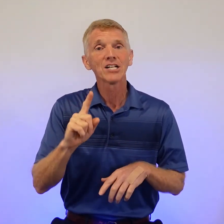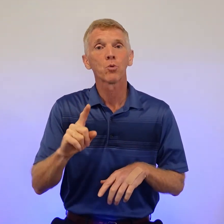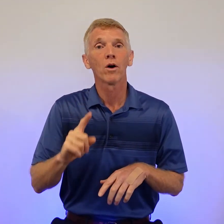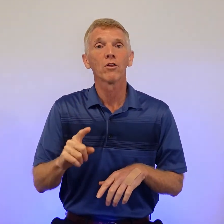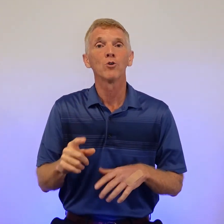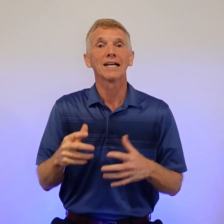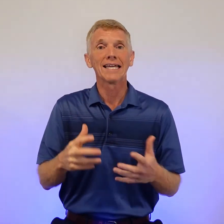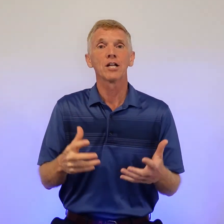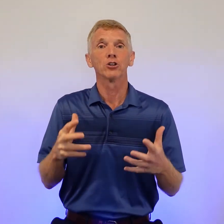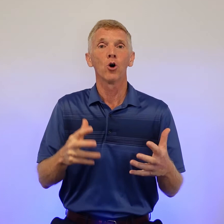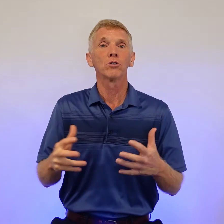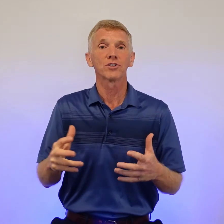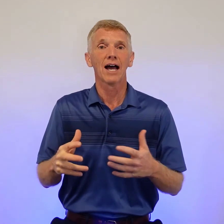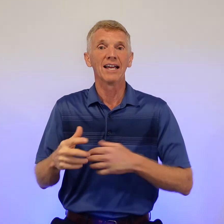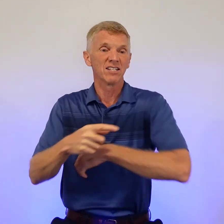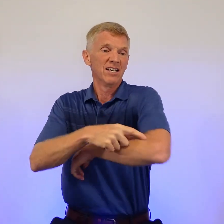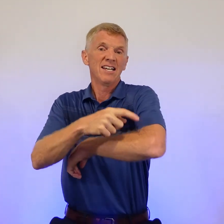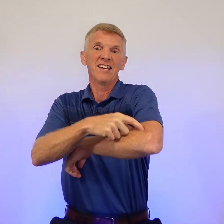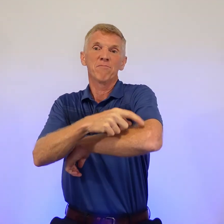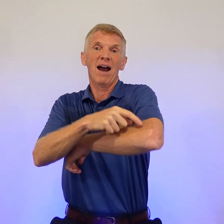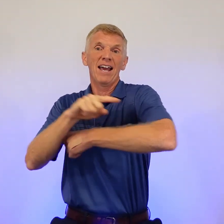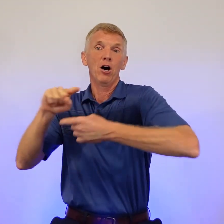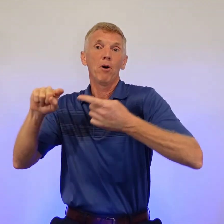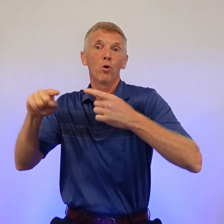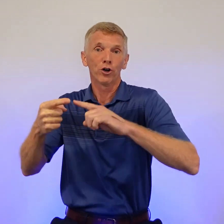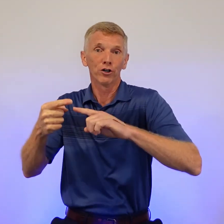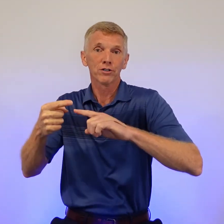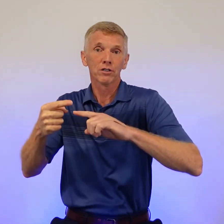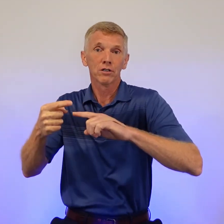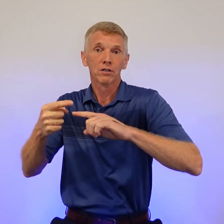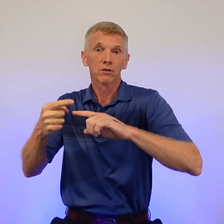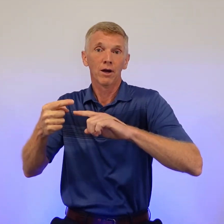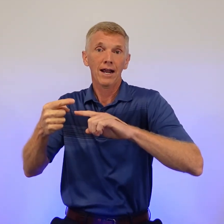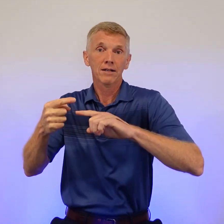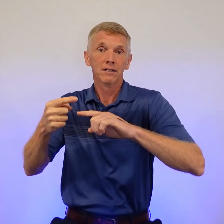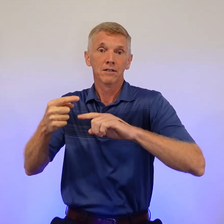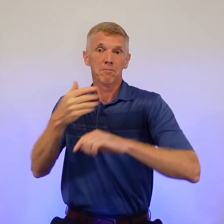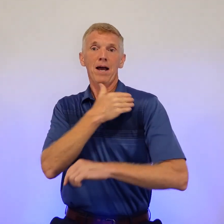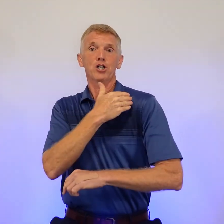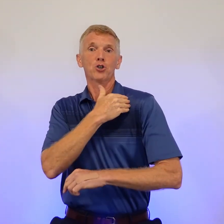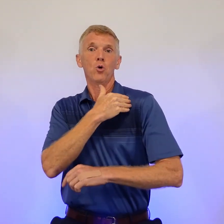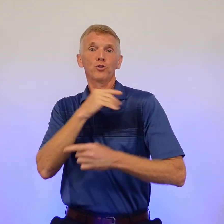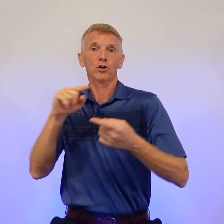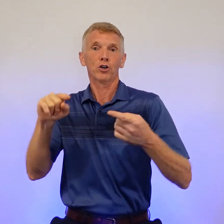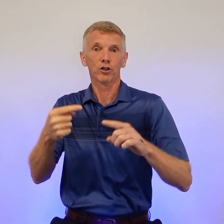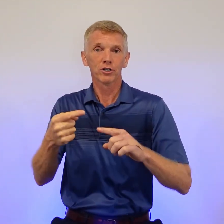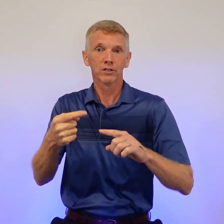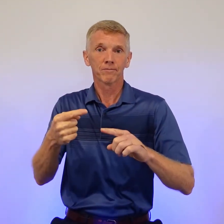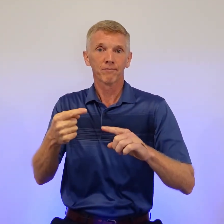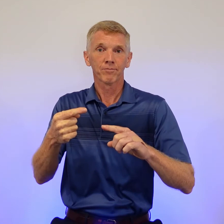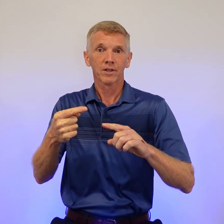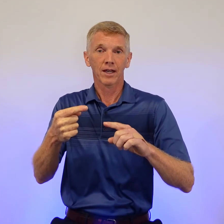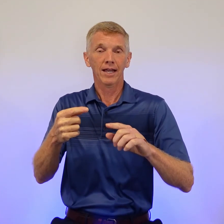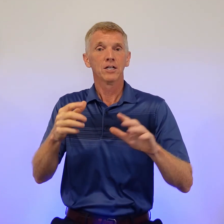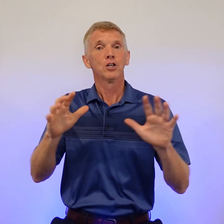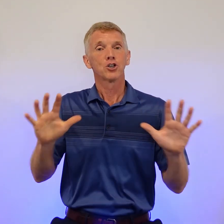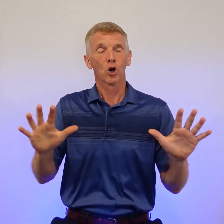one of those, again, local signs. If my elbow hurt, right? My shoulder hurt, okay? So let's